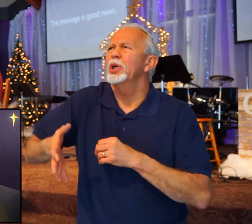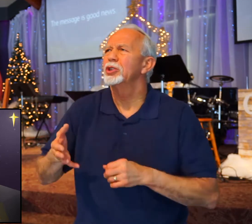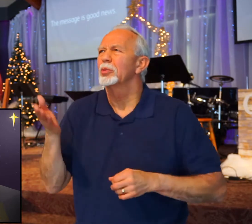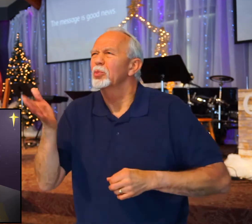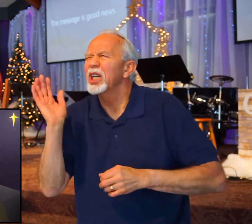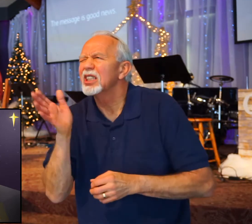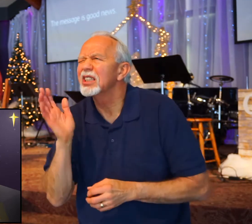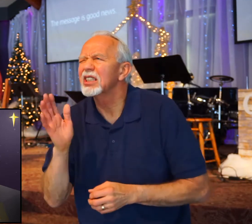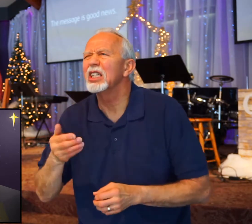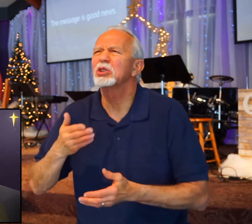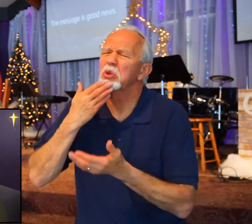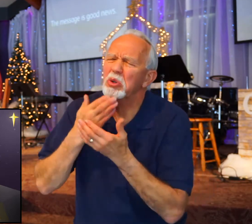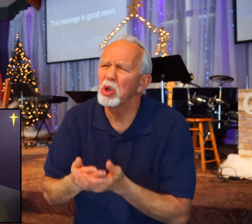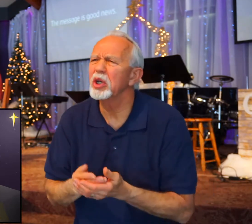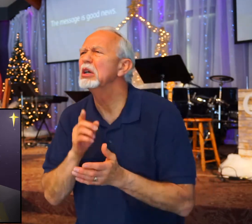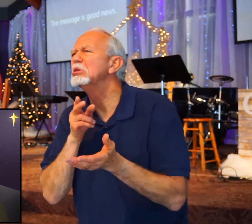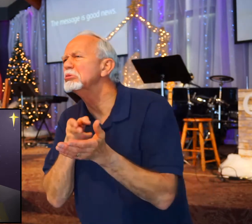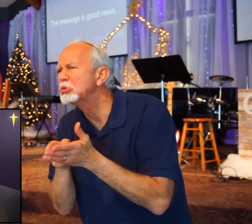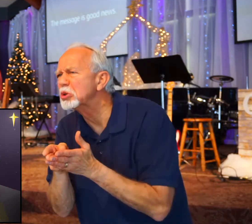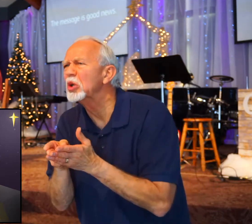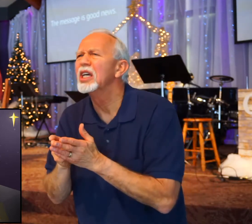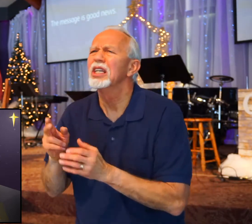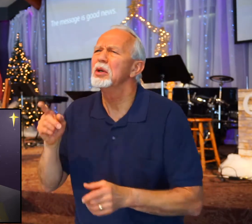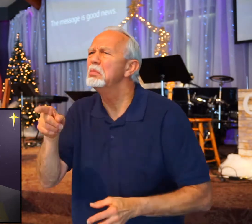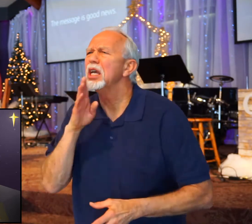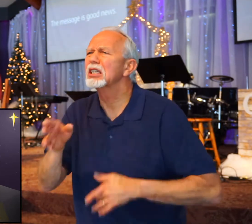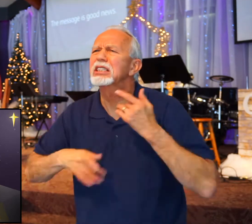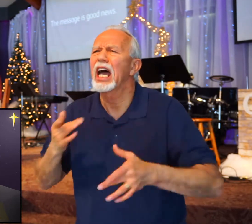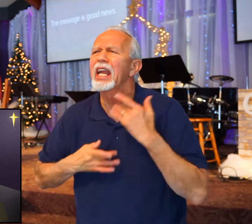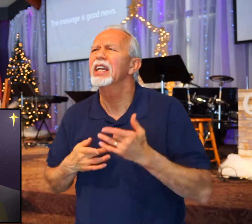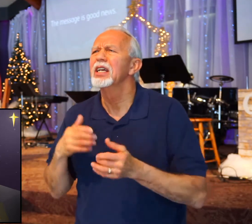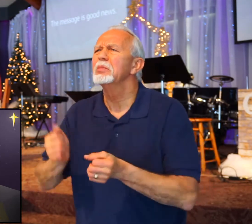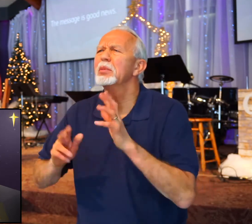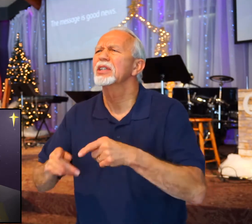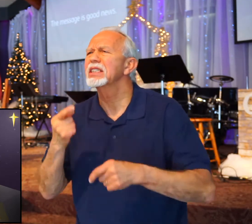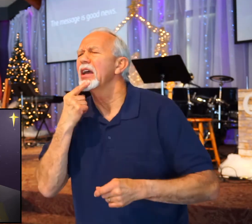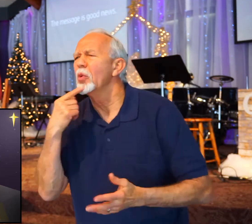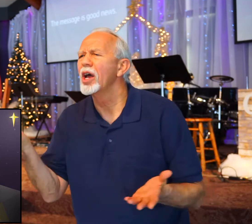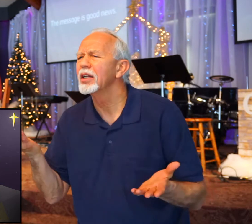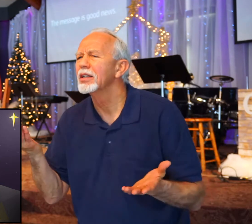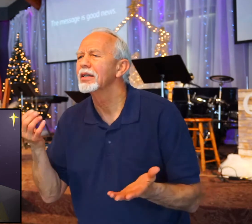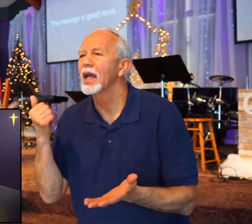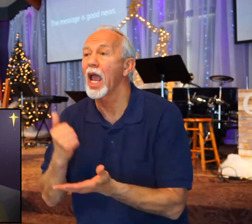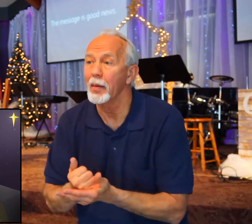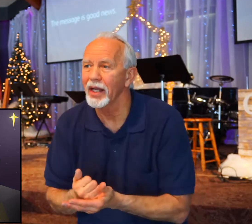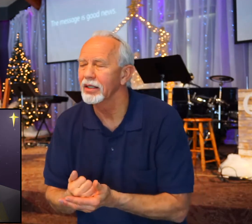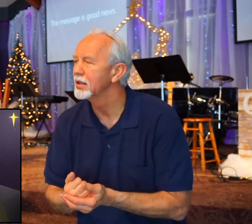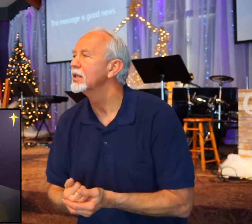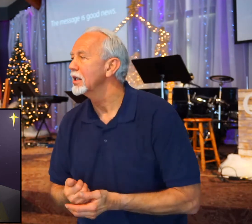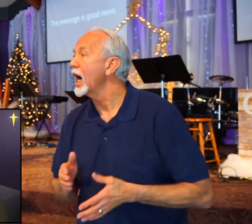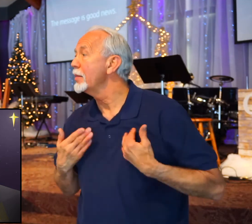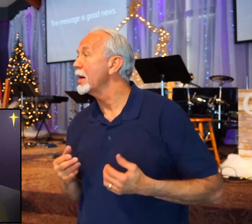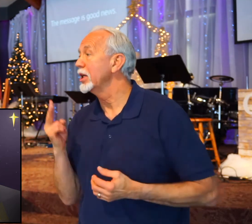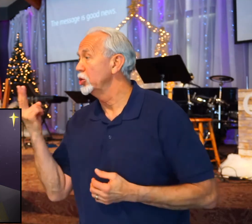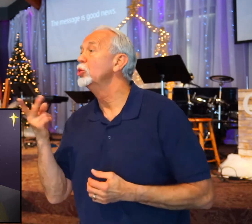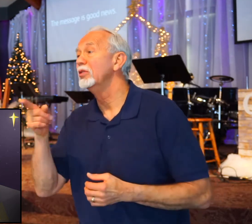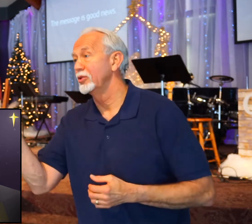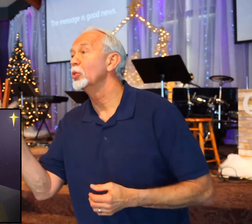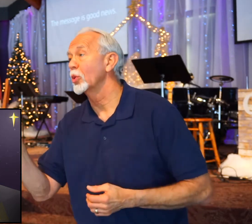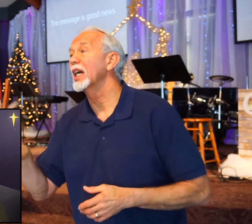good and it's really true and, man, you just get so excited, you say, "Amen." I'm glad two of you were excited.